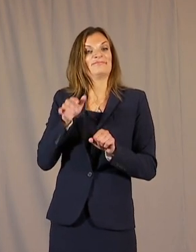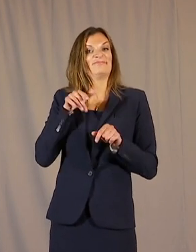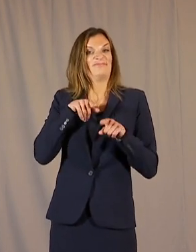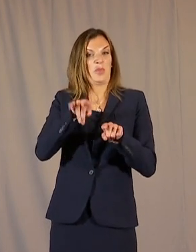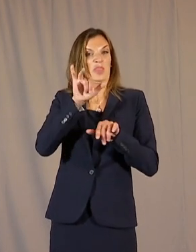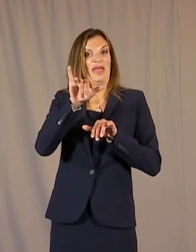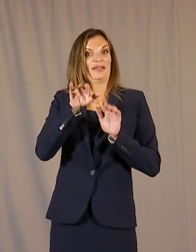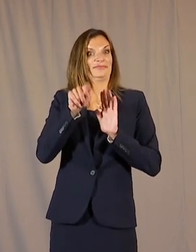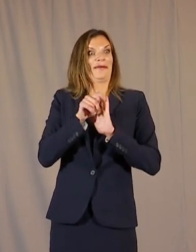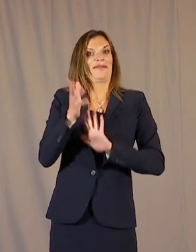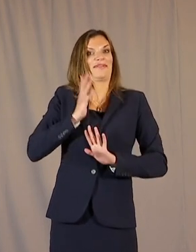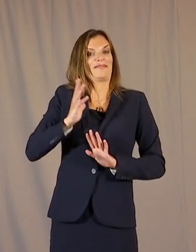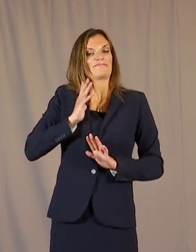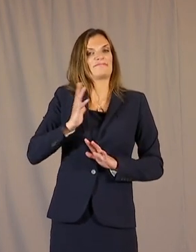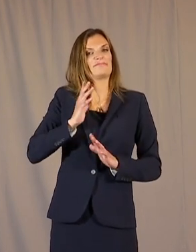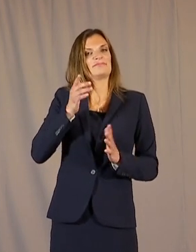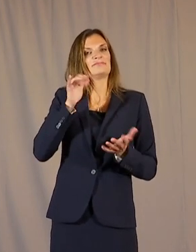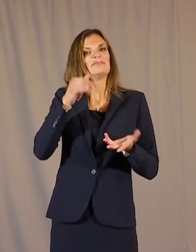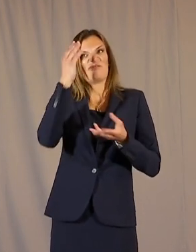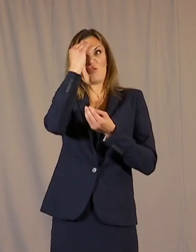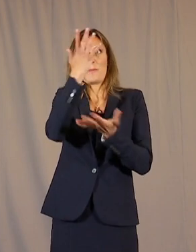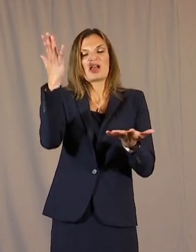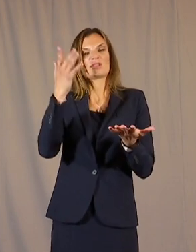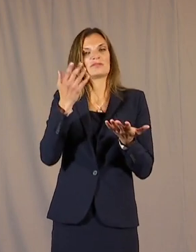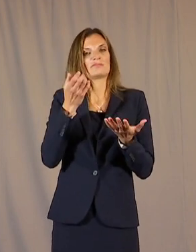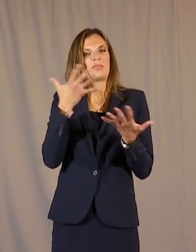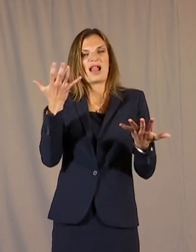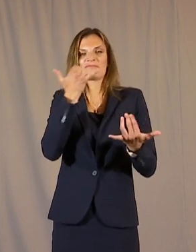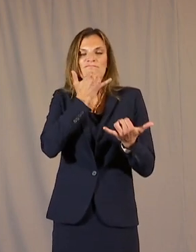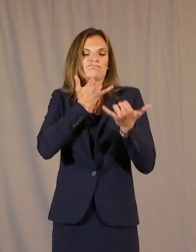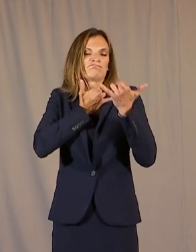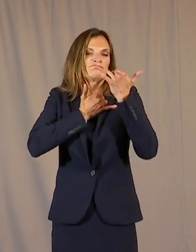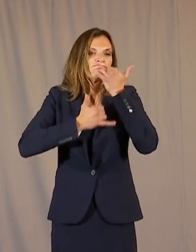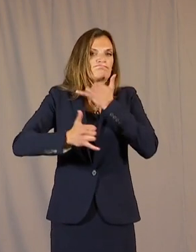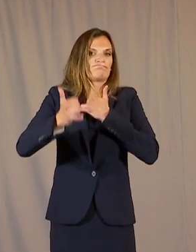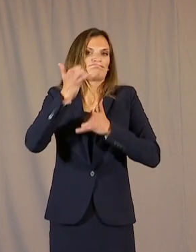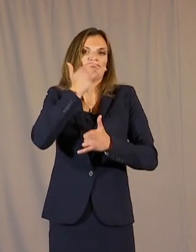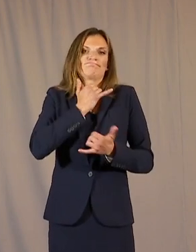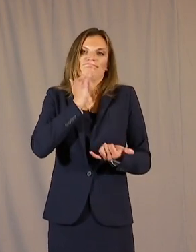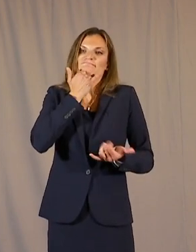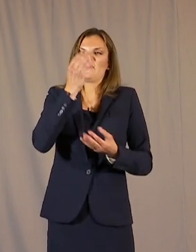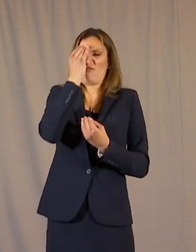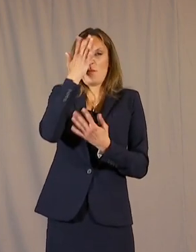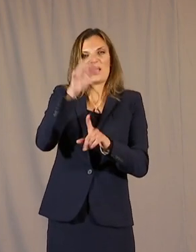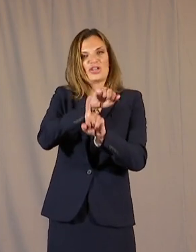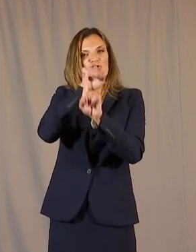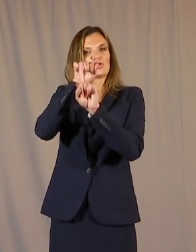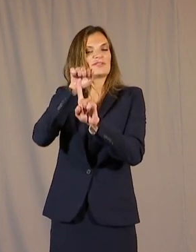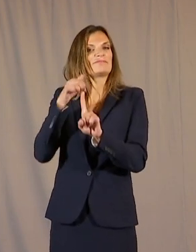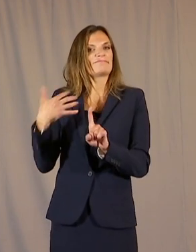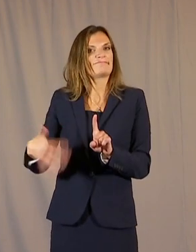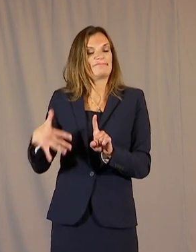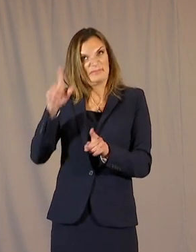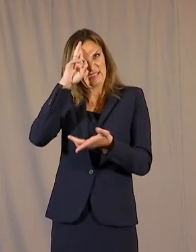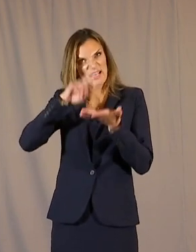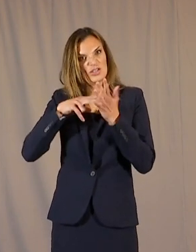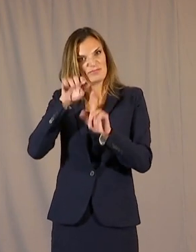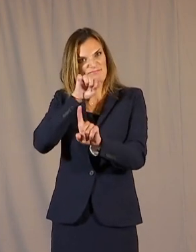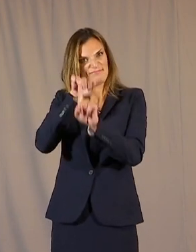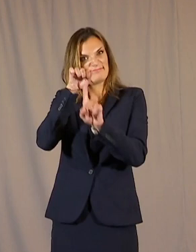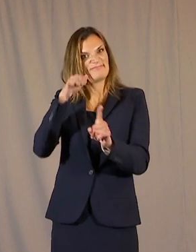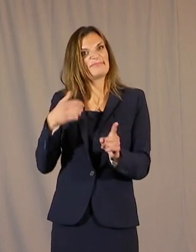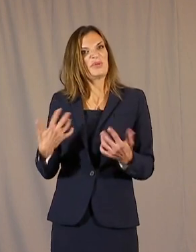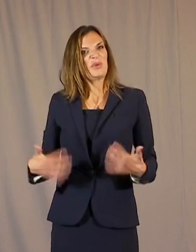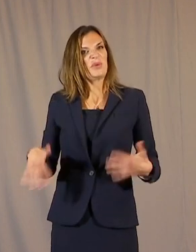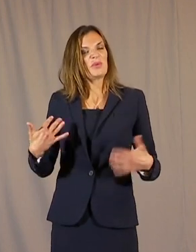misinformation, purposeful, deliberate misinformation to the degree that it puts people's